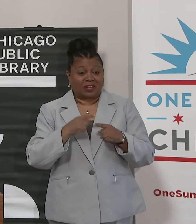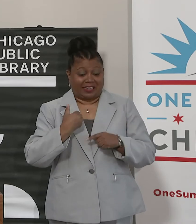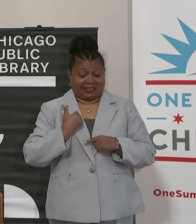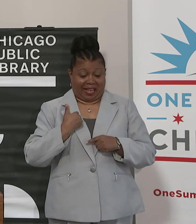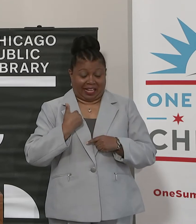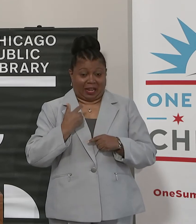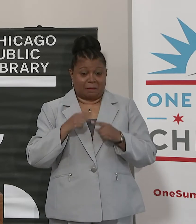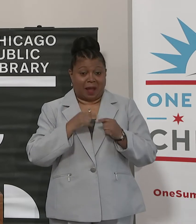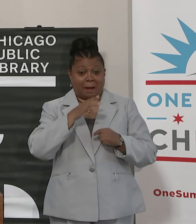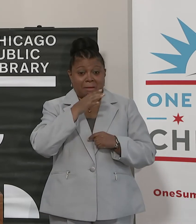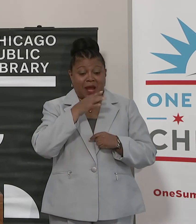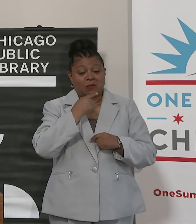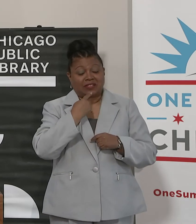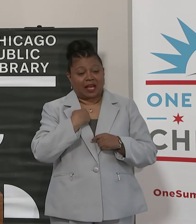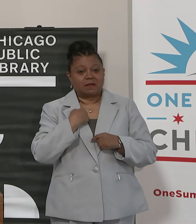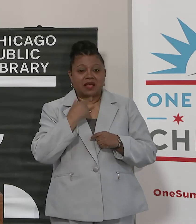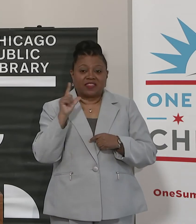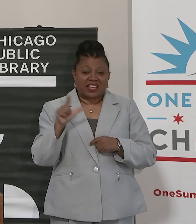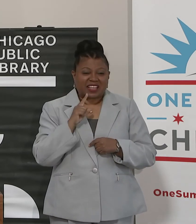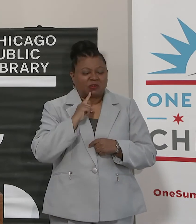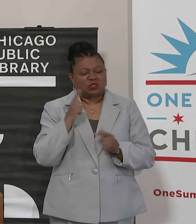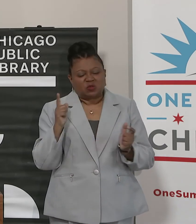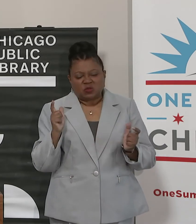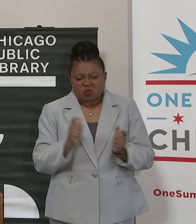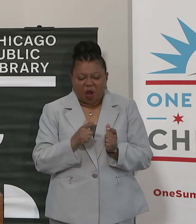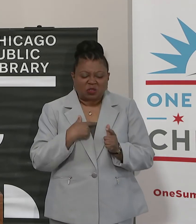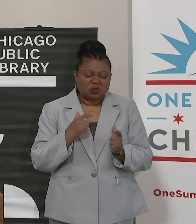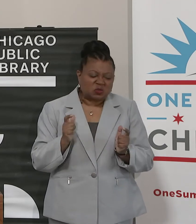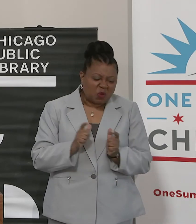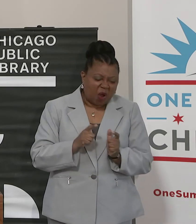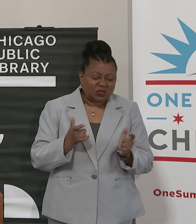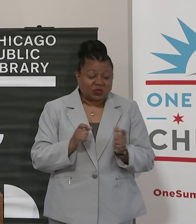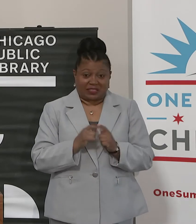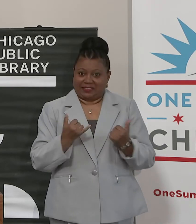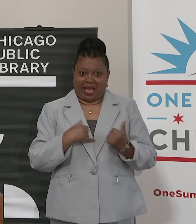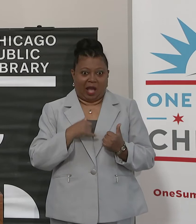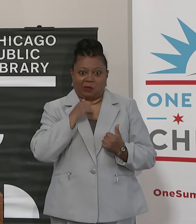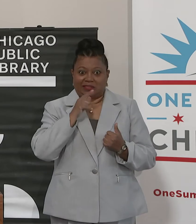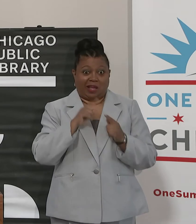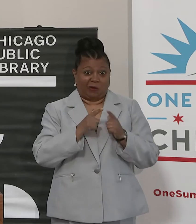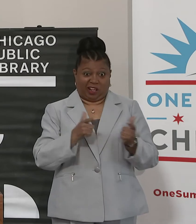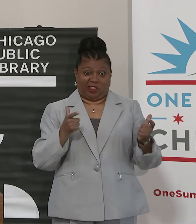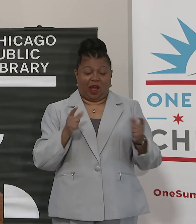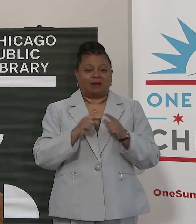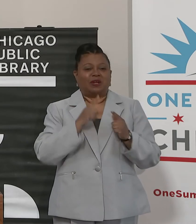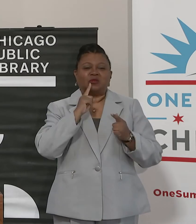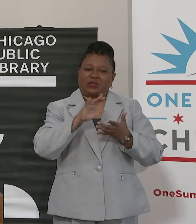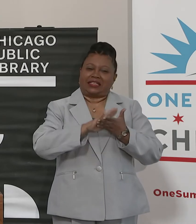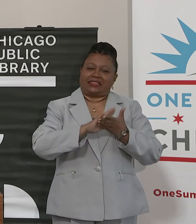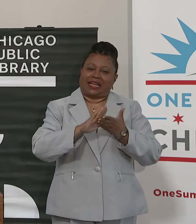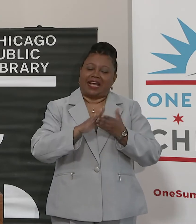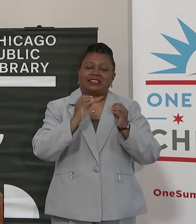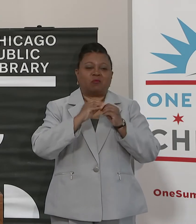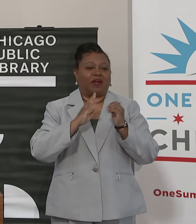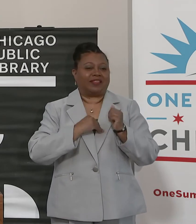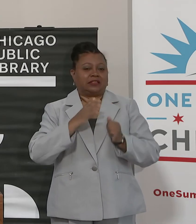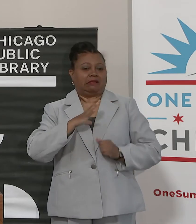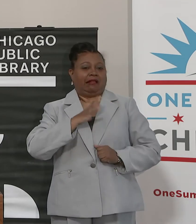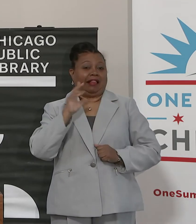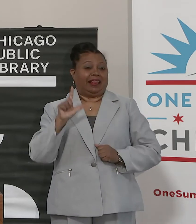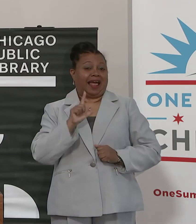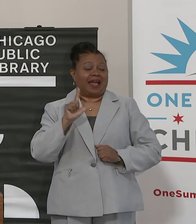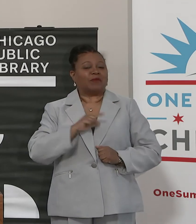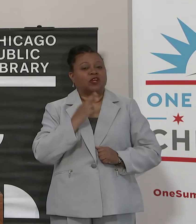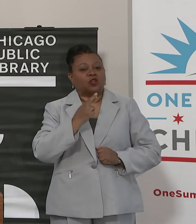younger, my mom would say this library is too small. Now it's not only large, but it's very nice. And it's more than just a library. It's